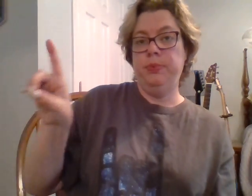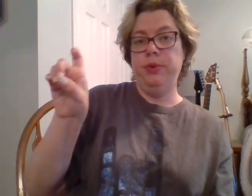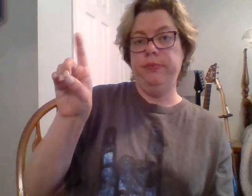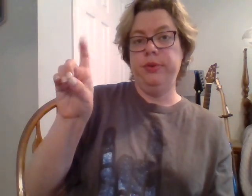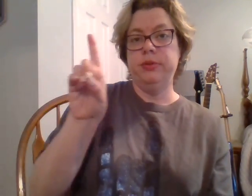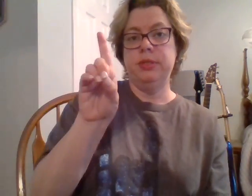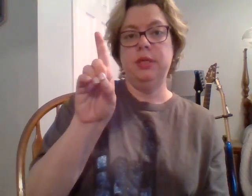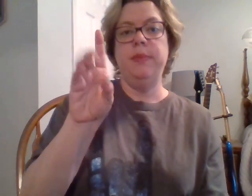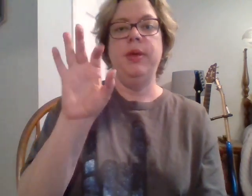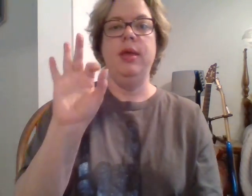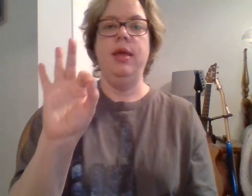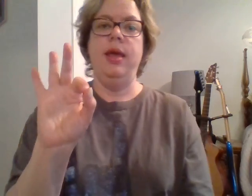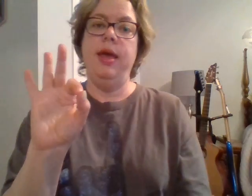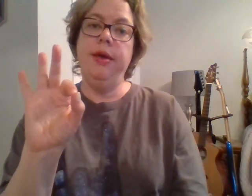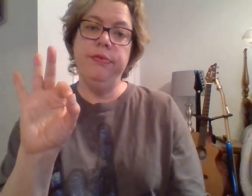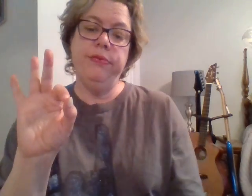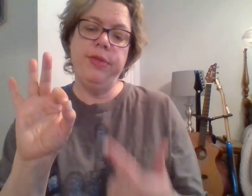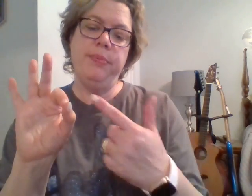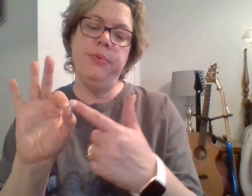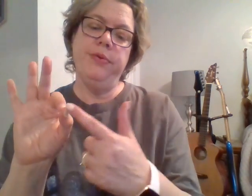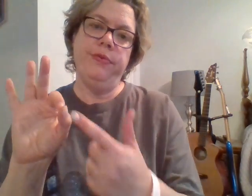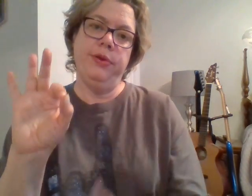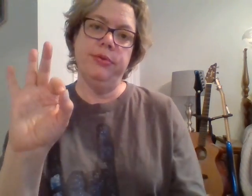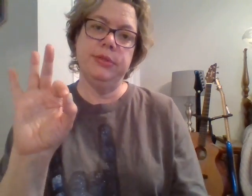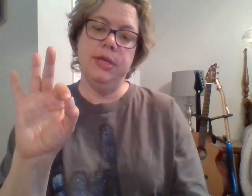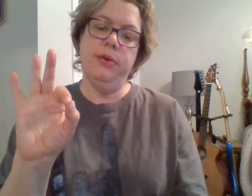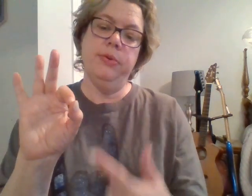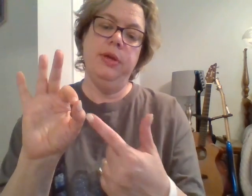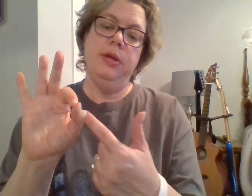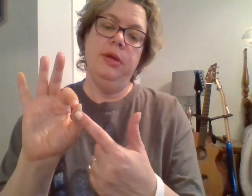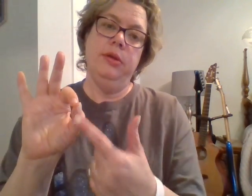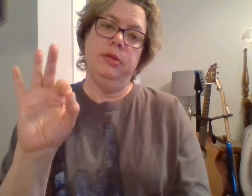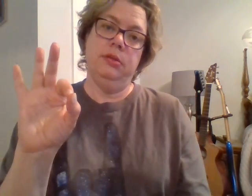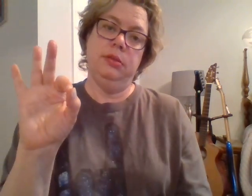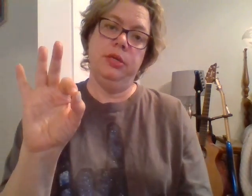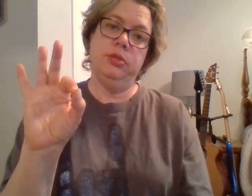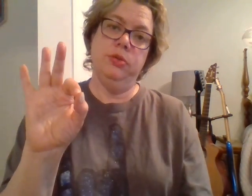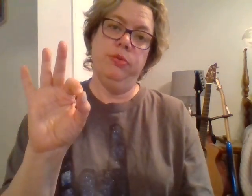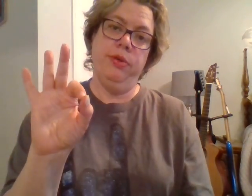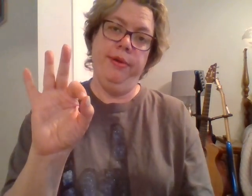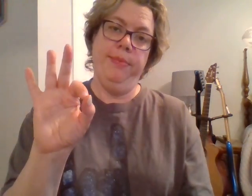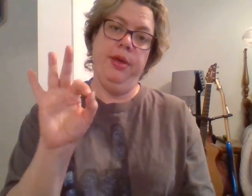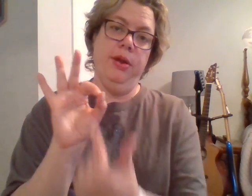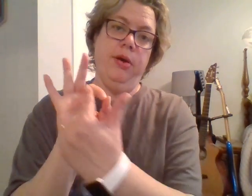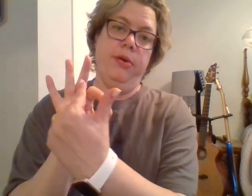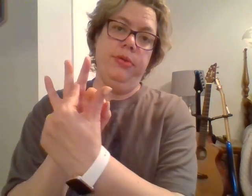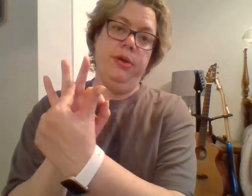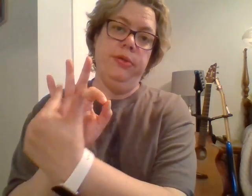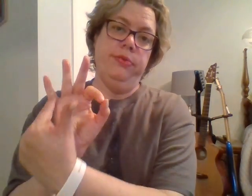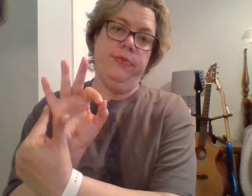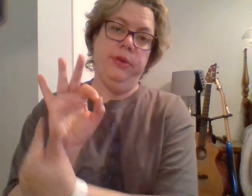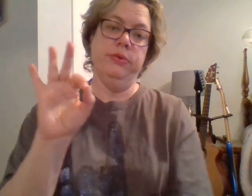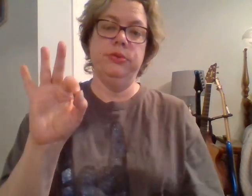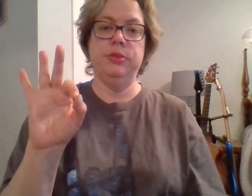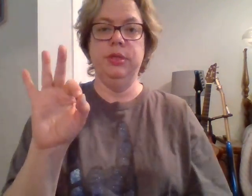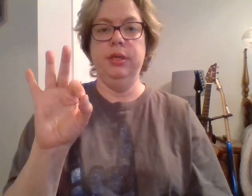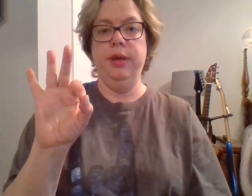Pointer finger sticking up. F, that pointer finger is now touching your thumb and all the other fingers are sticking up.